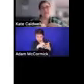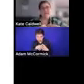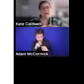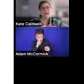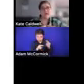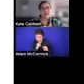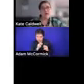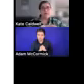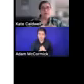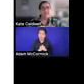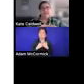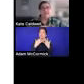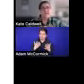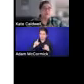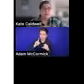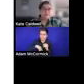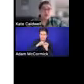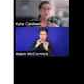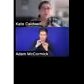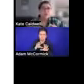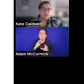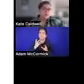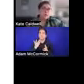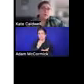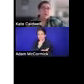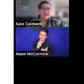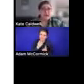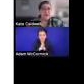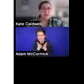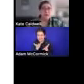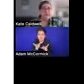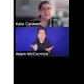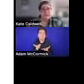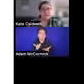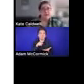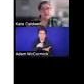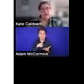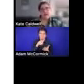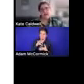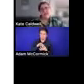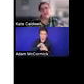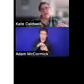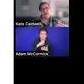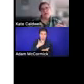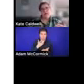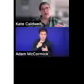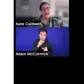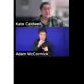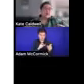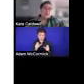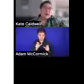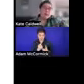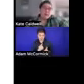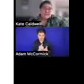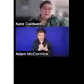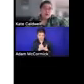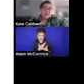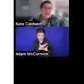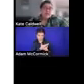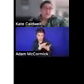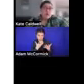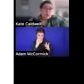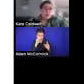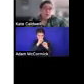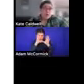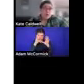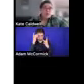position ourselves relative to the research we're doing or the data we're collecting. And then, and also how we position